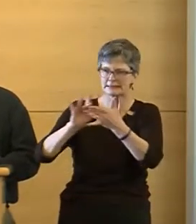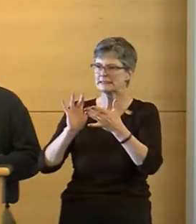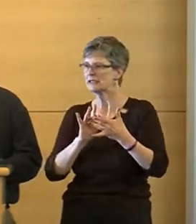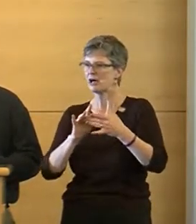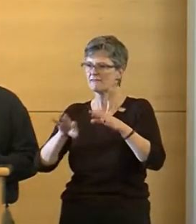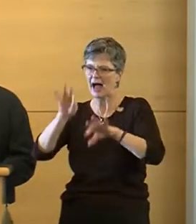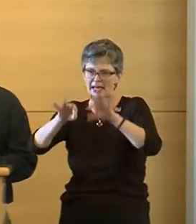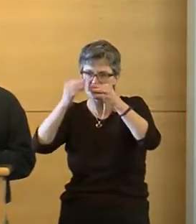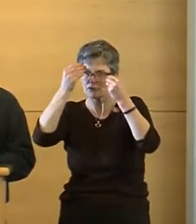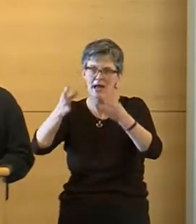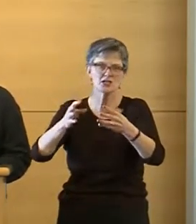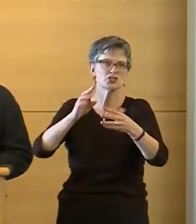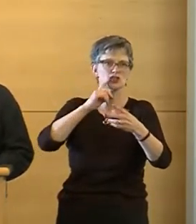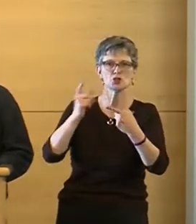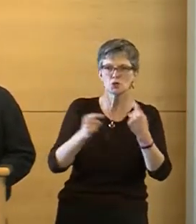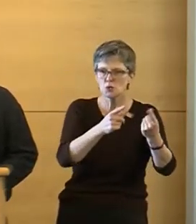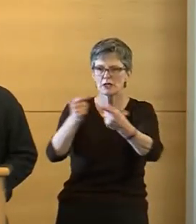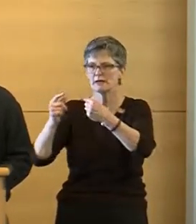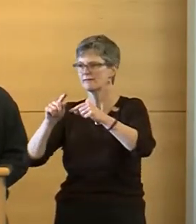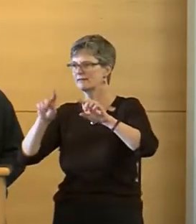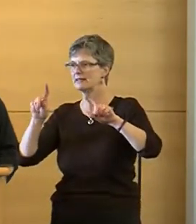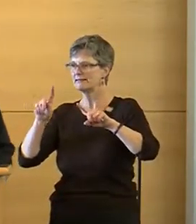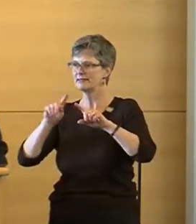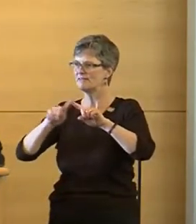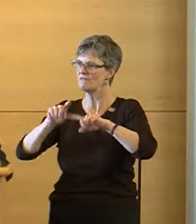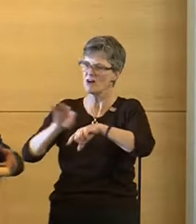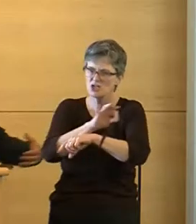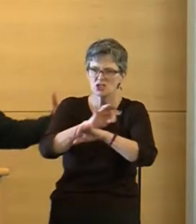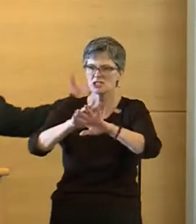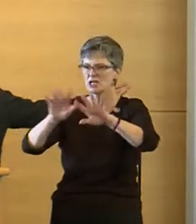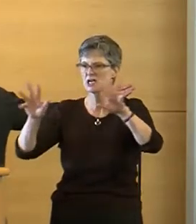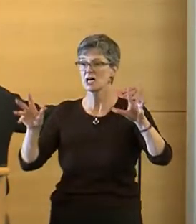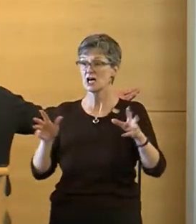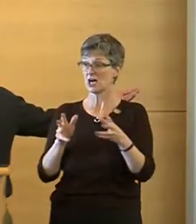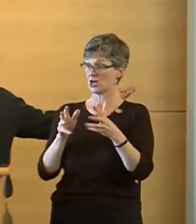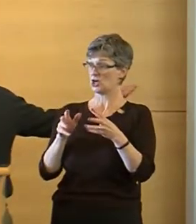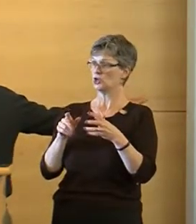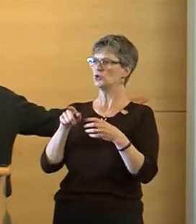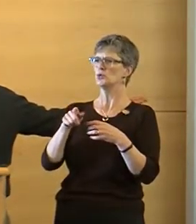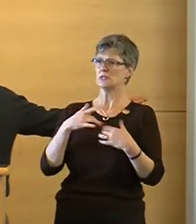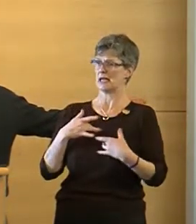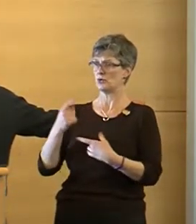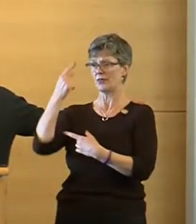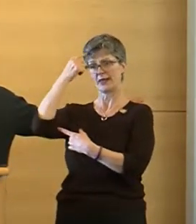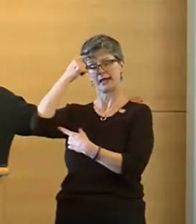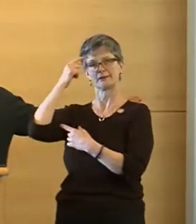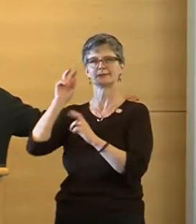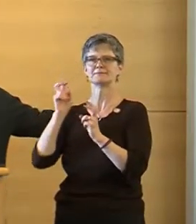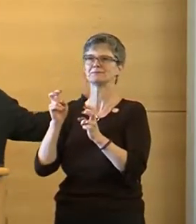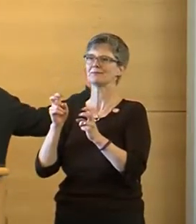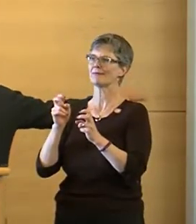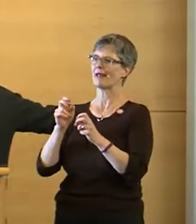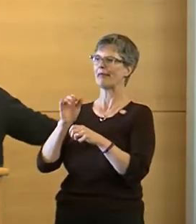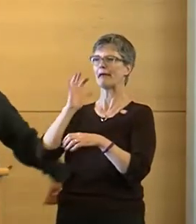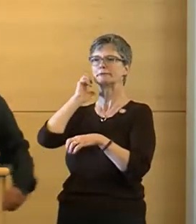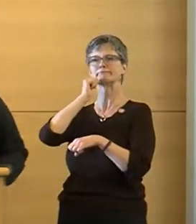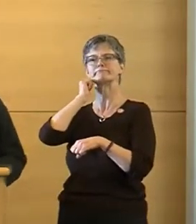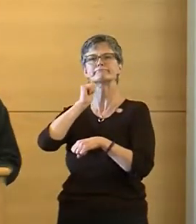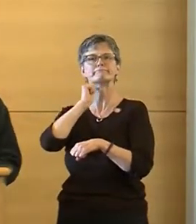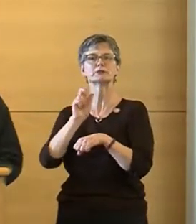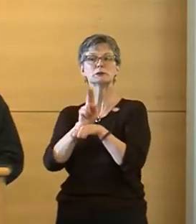And if you think about those numbers, all those billions of people collaborating and connecting and